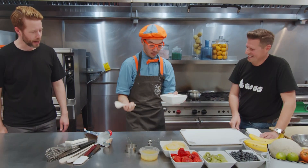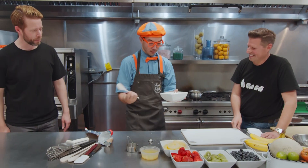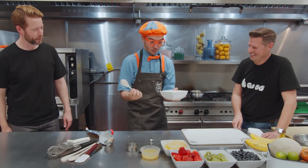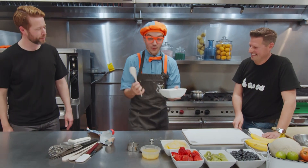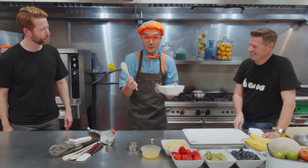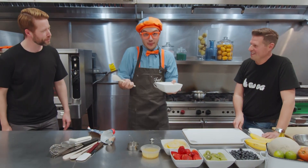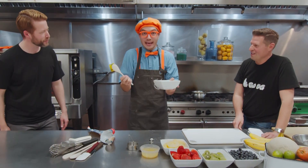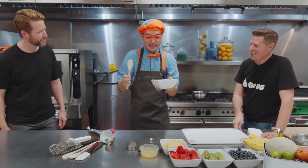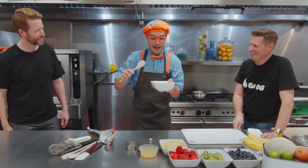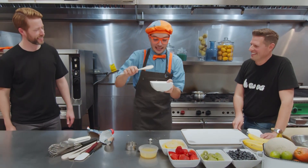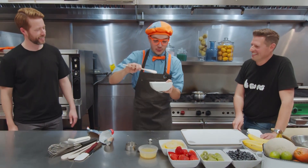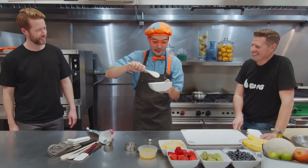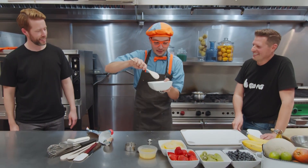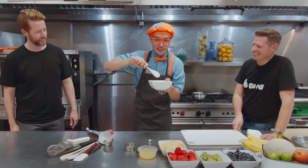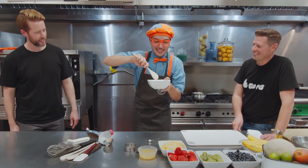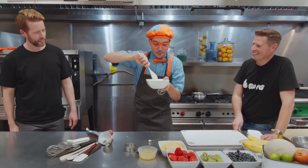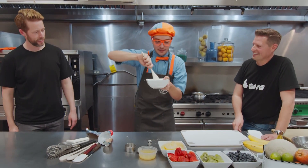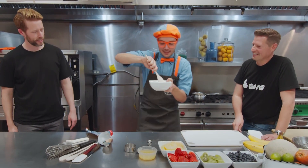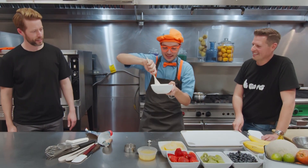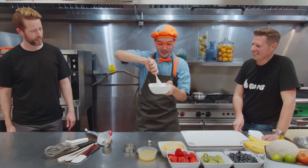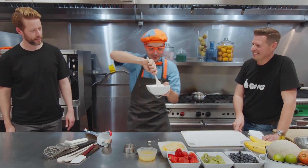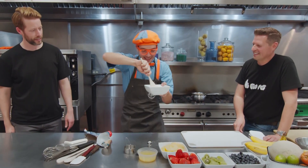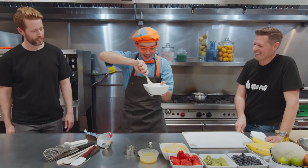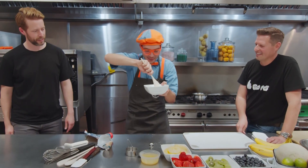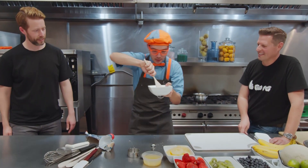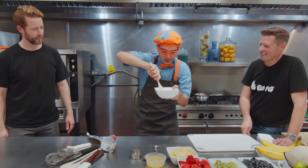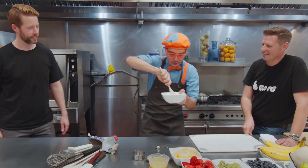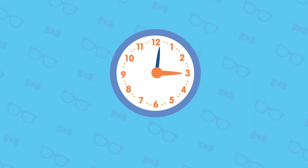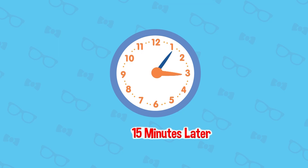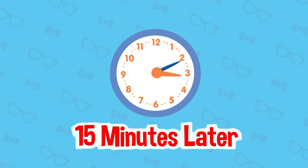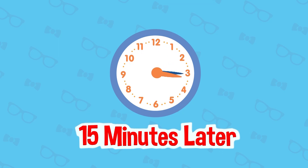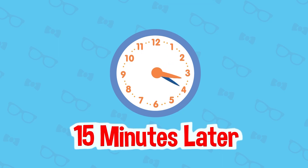can mix it up. Ooh, okay! I guess we get to mix it up. Here we go!